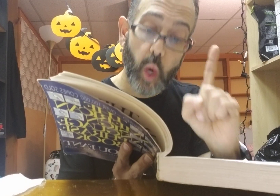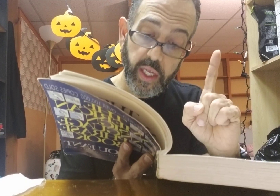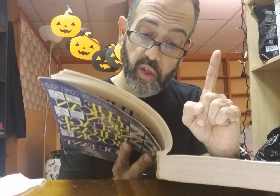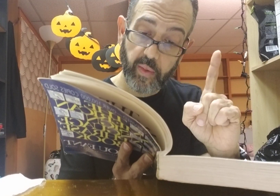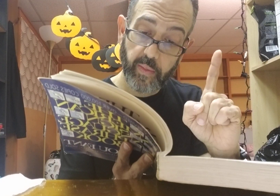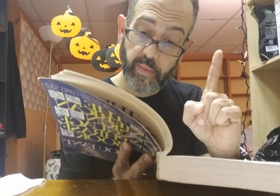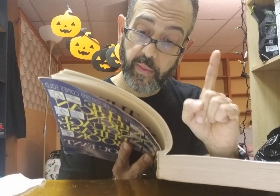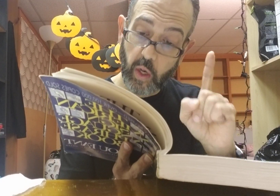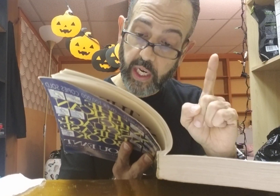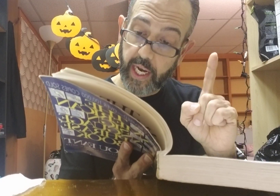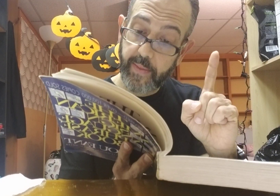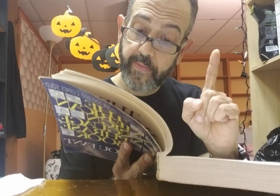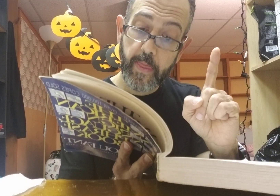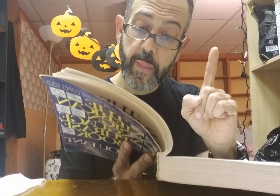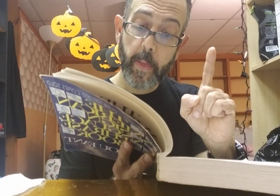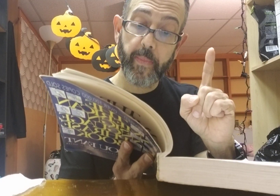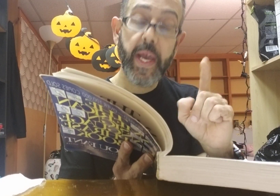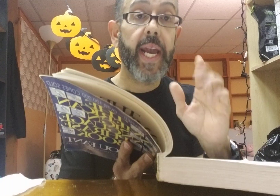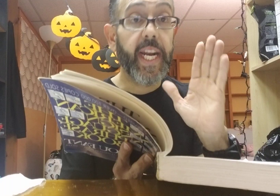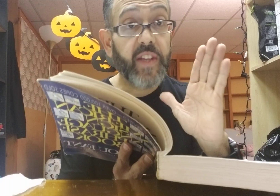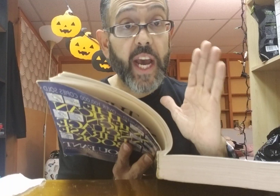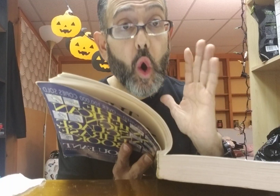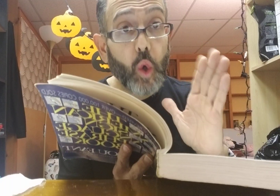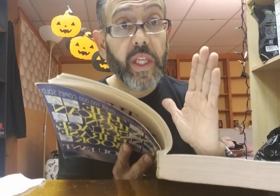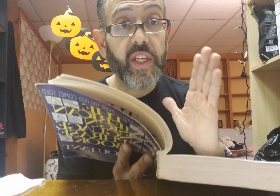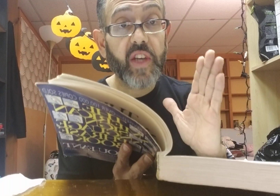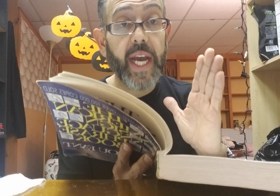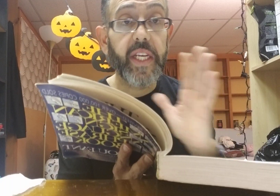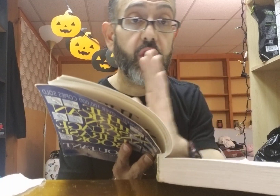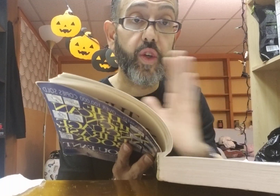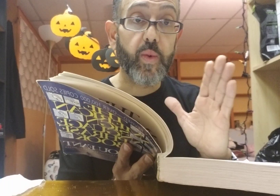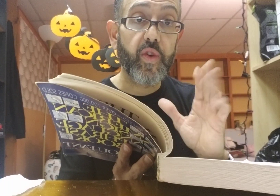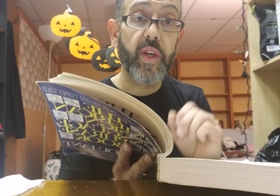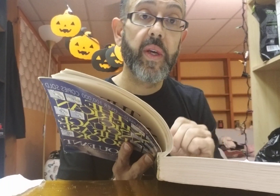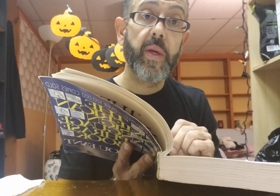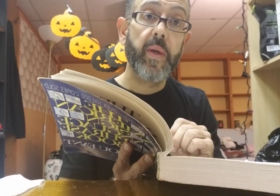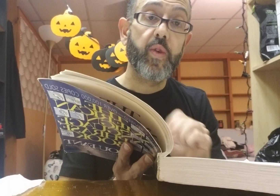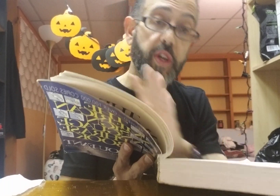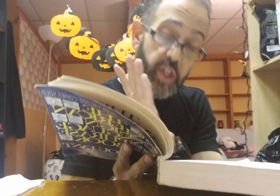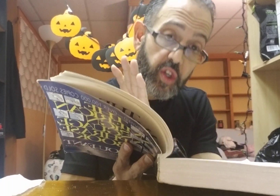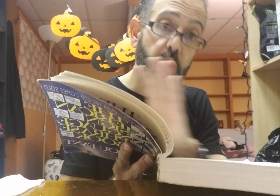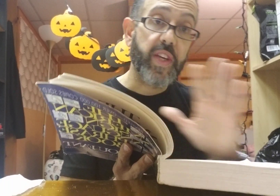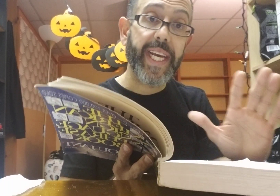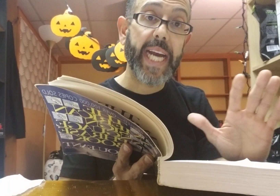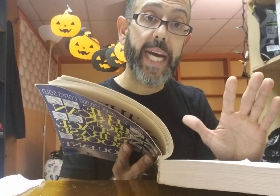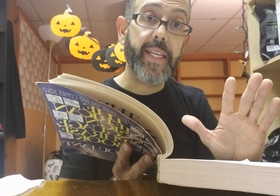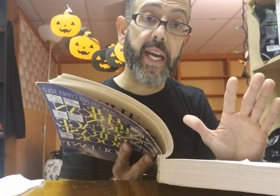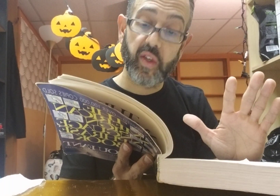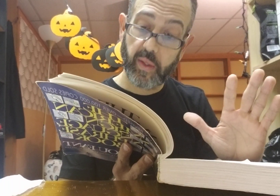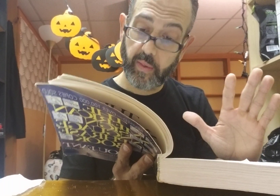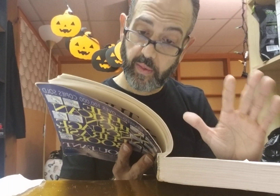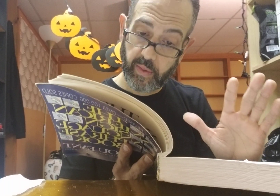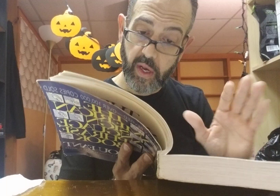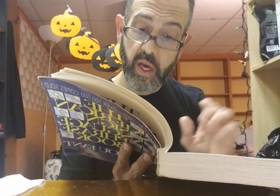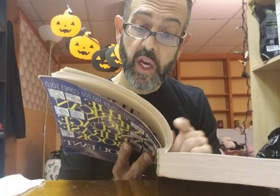once. Okay? And it's that only sign it's used, so you just use it in context.